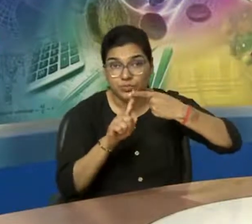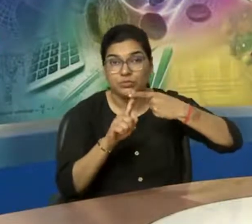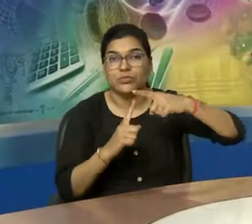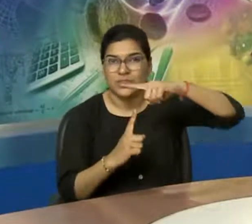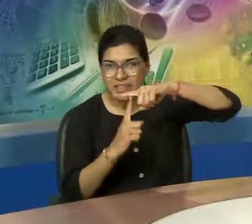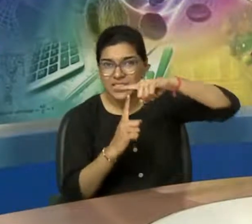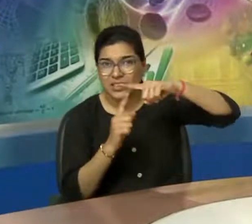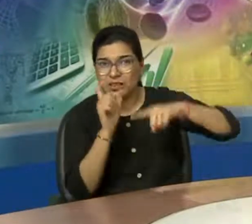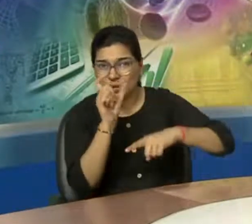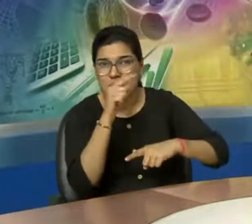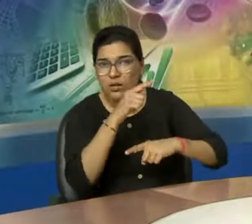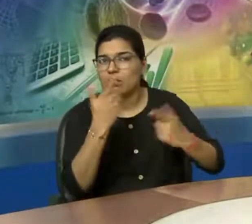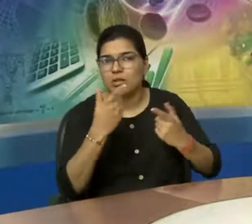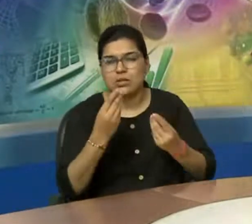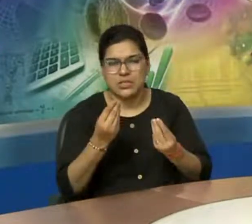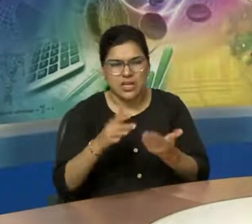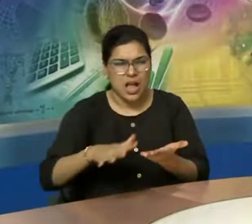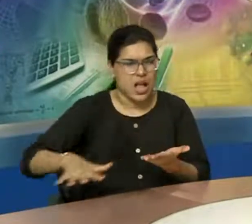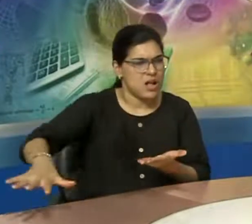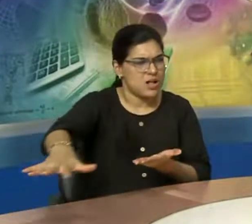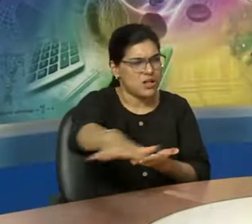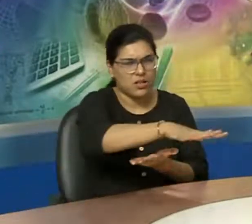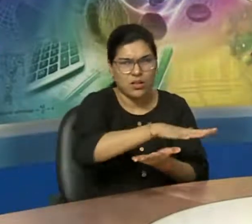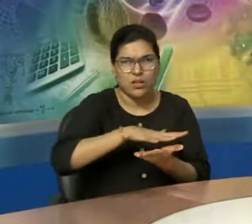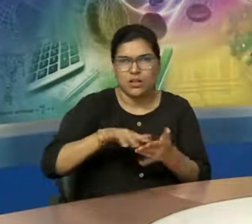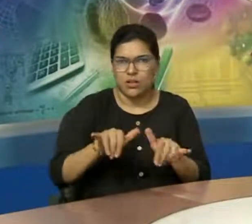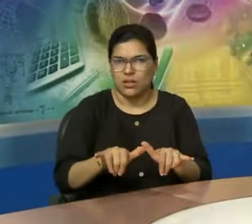The first is terrestrial,